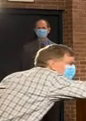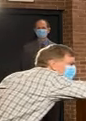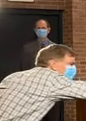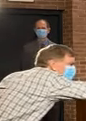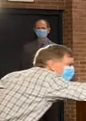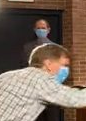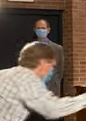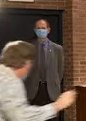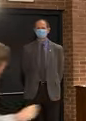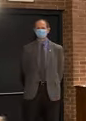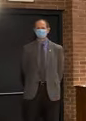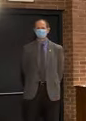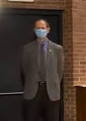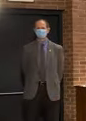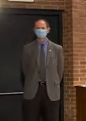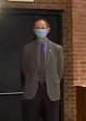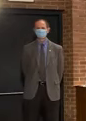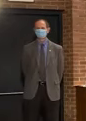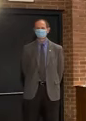Pete Hirschfeld, VPR.